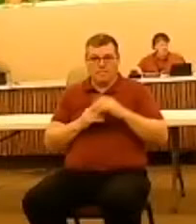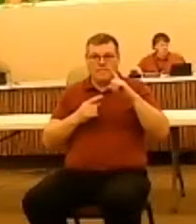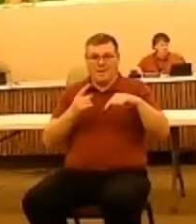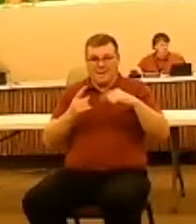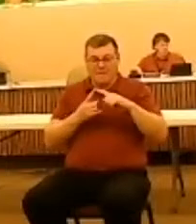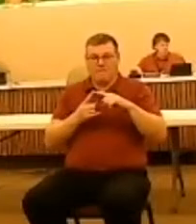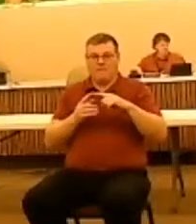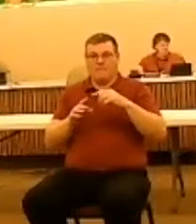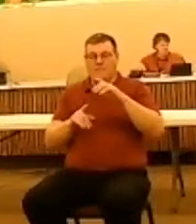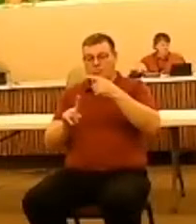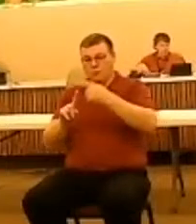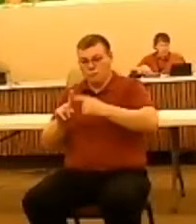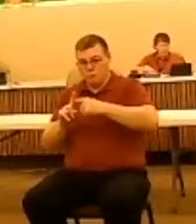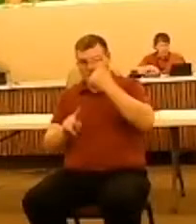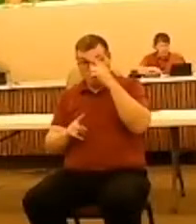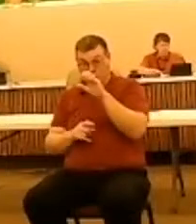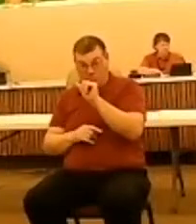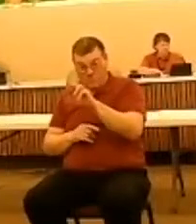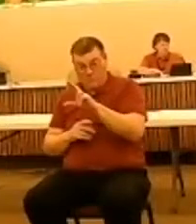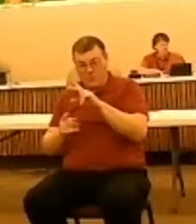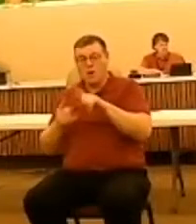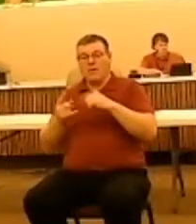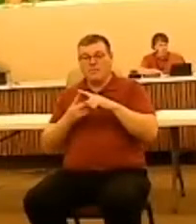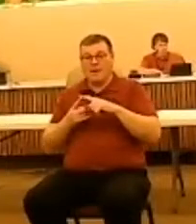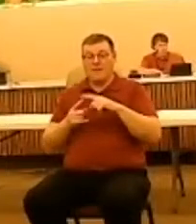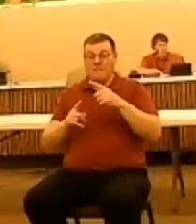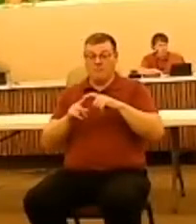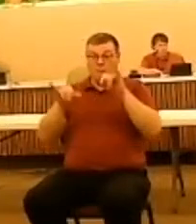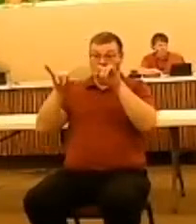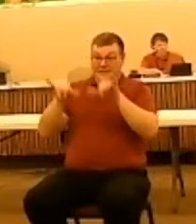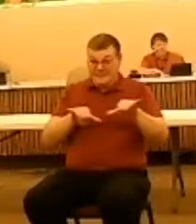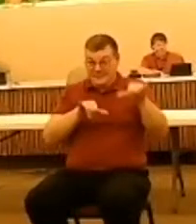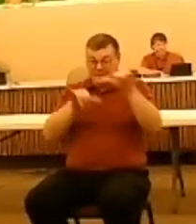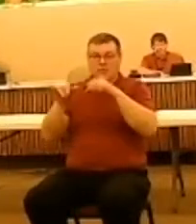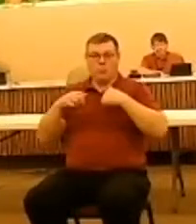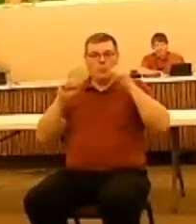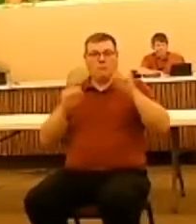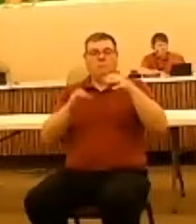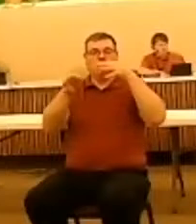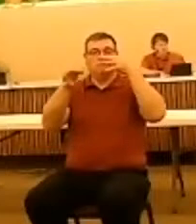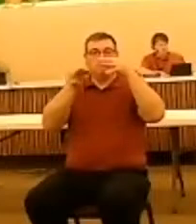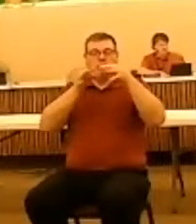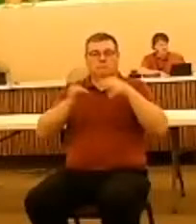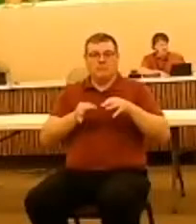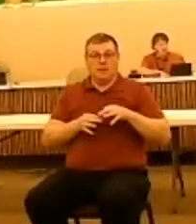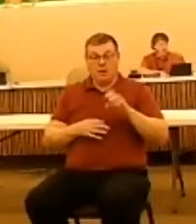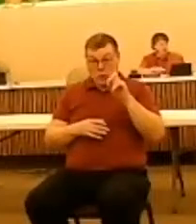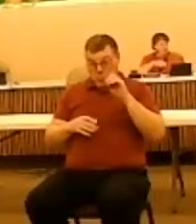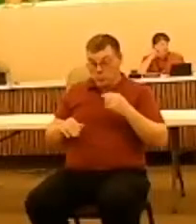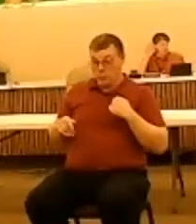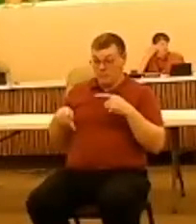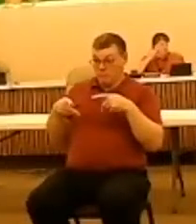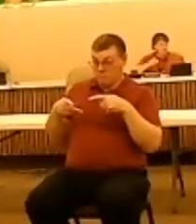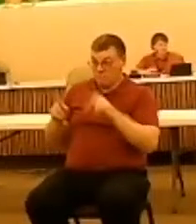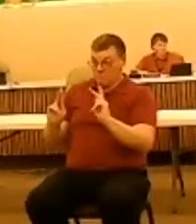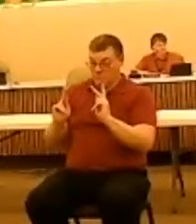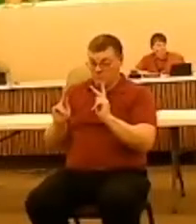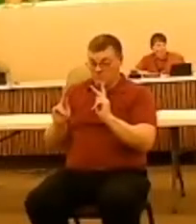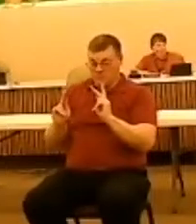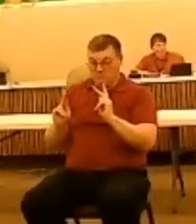car rentals, so that we can basically say from a standard standpoint, do we basically allow it